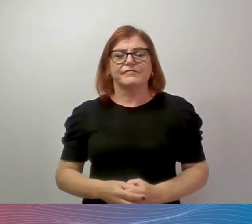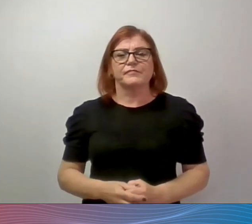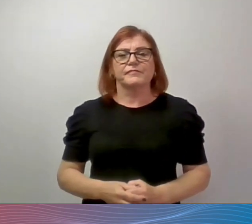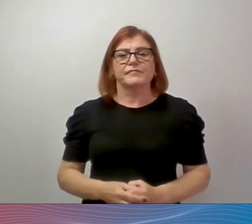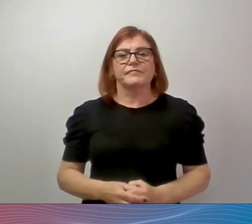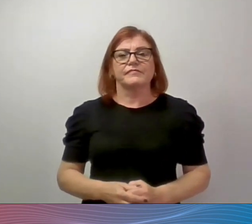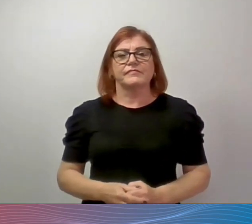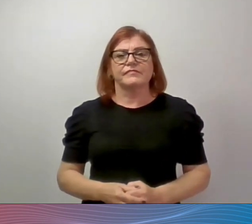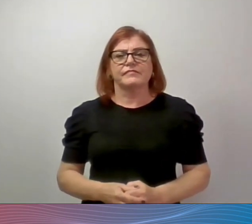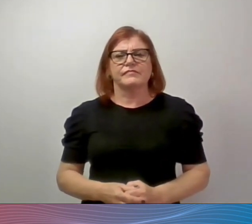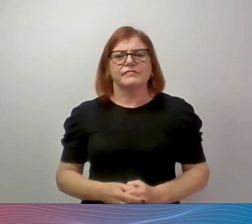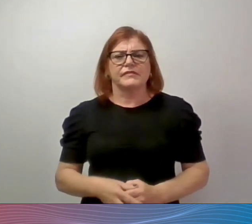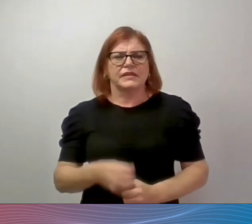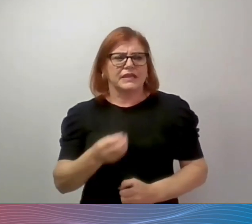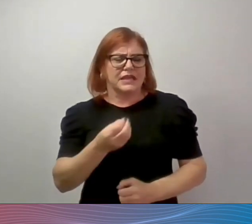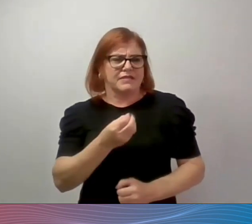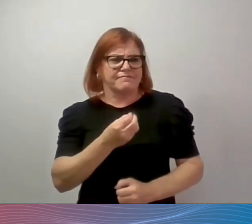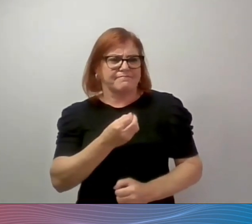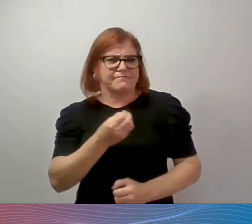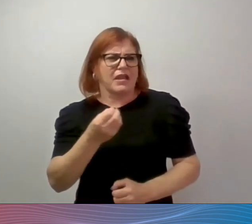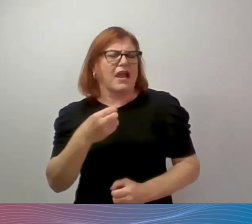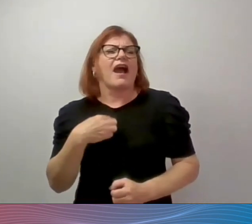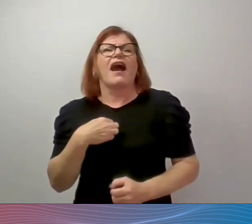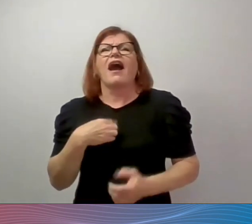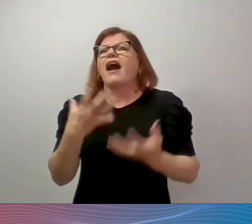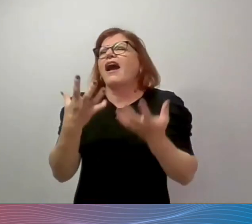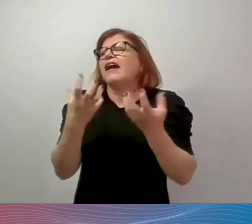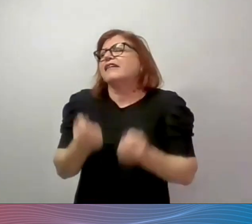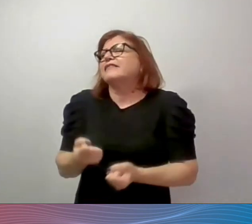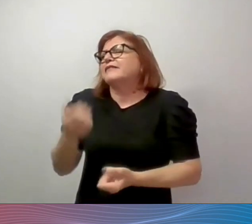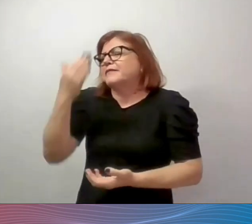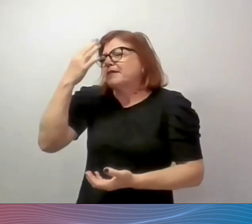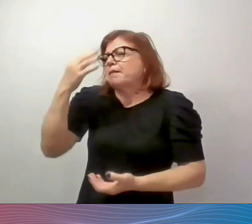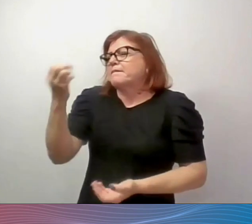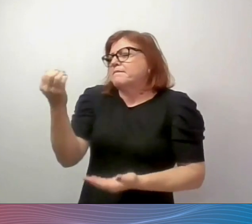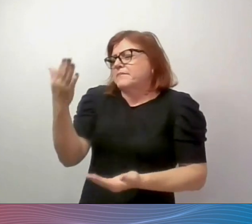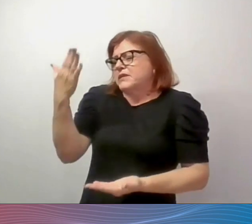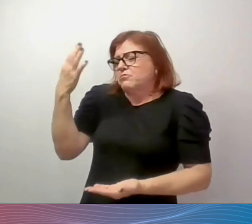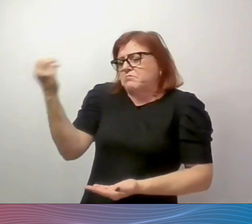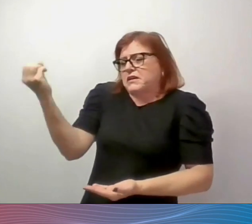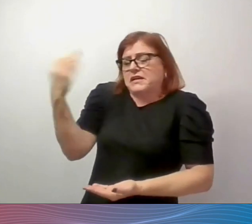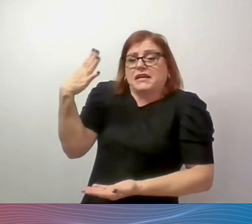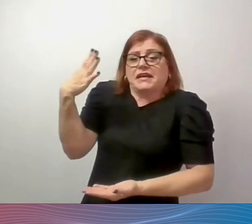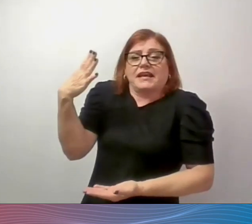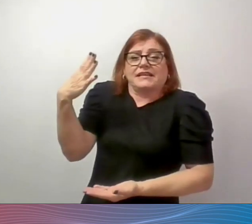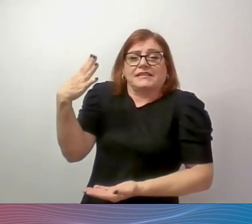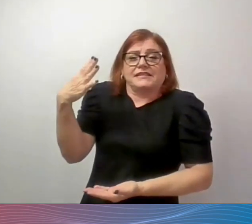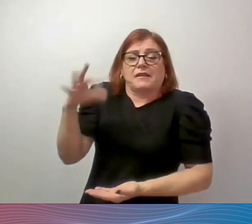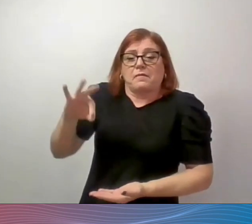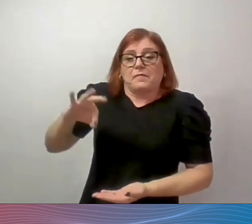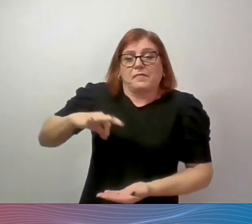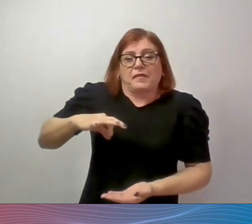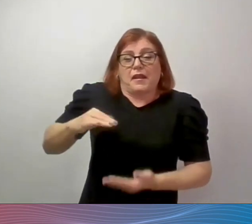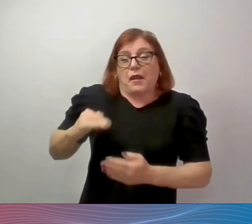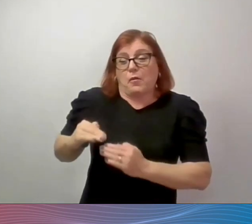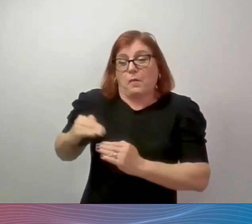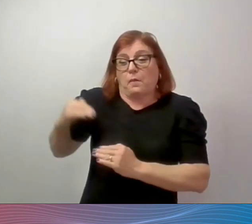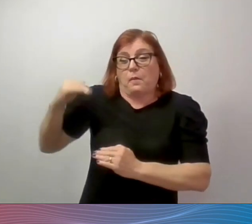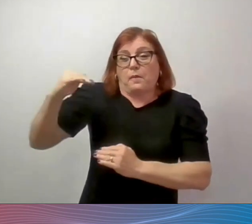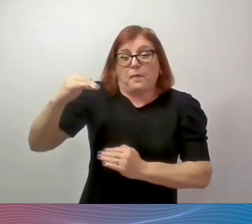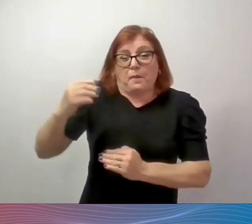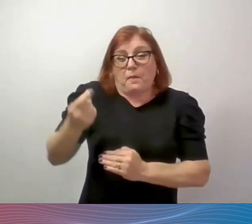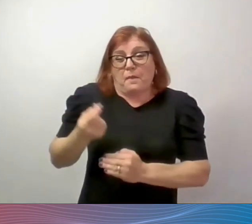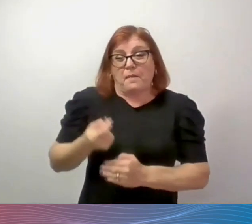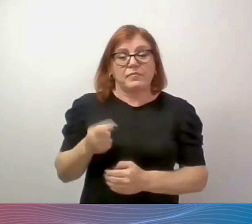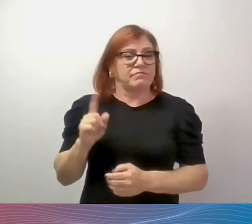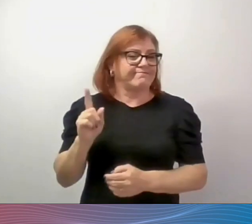aumento no salário, if you think grace is because you got a raise in your salary, essa graça